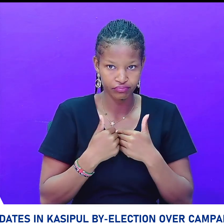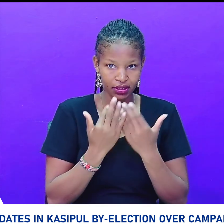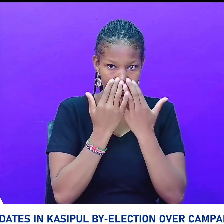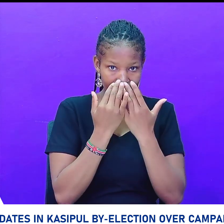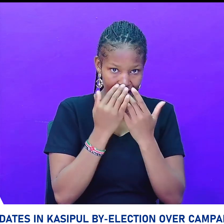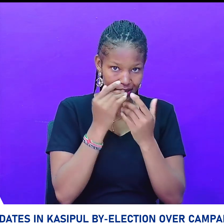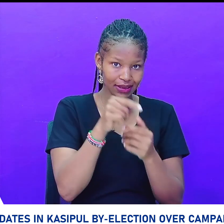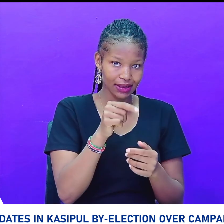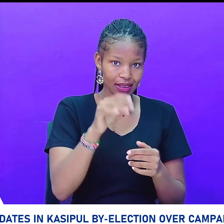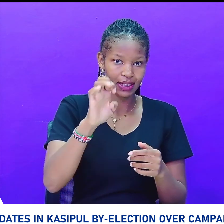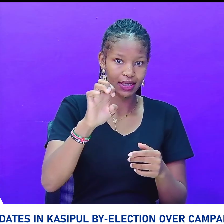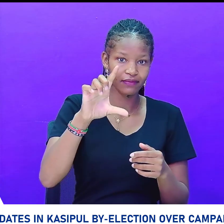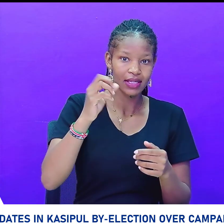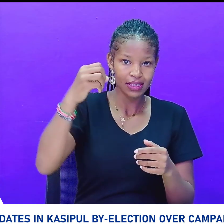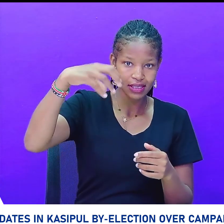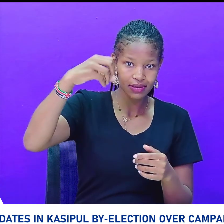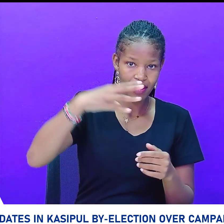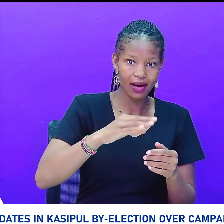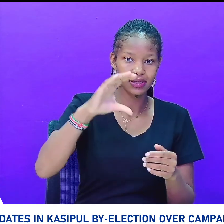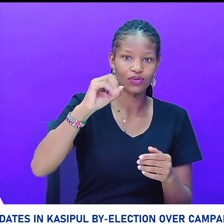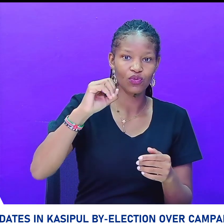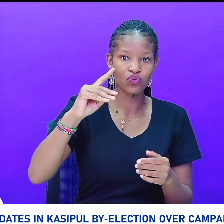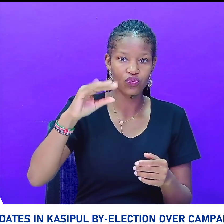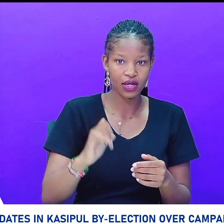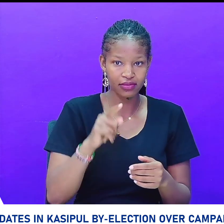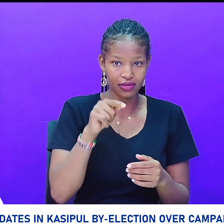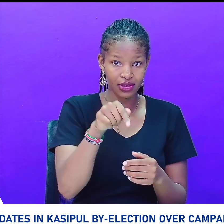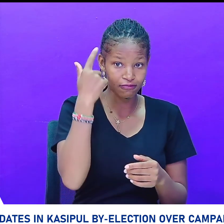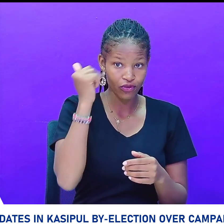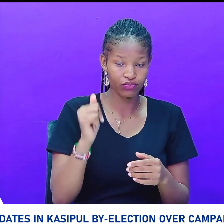the electoral code of conduct risks disqualification from the race.